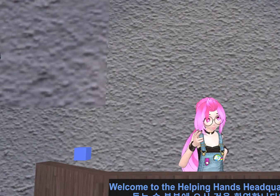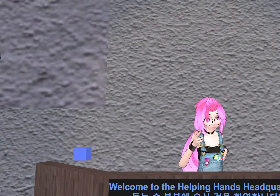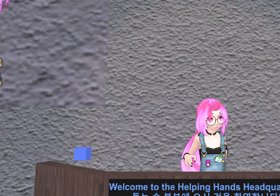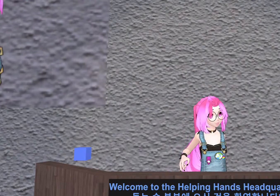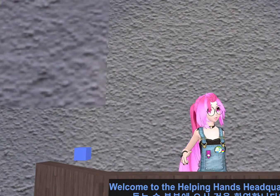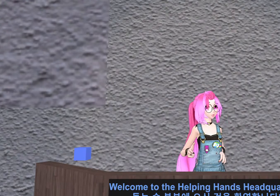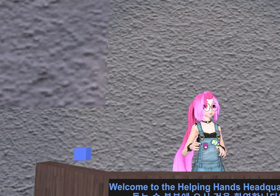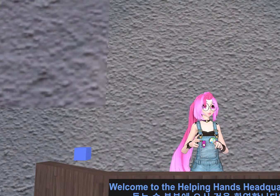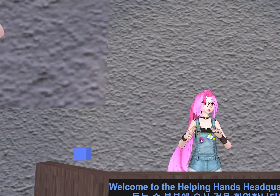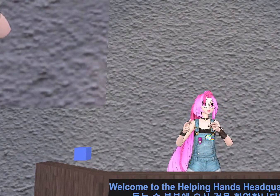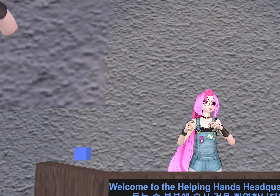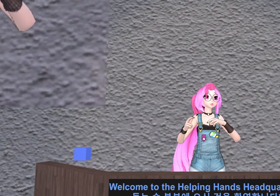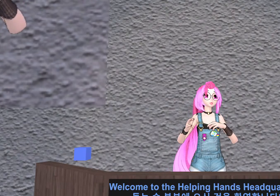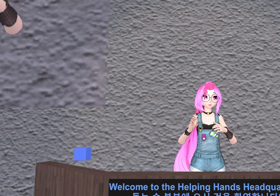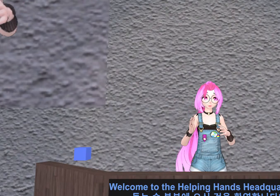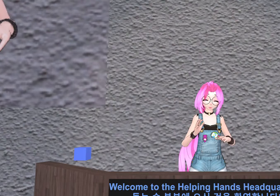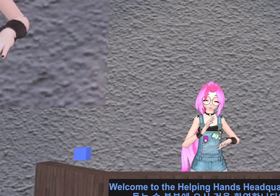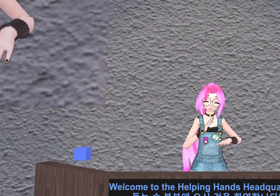oh, okay.